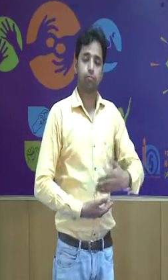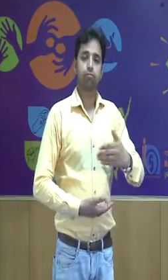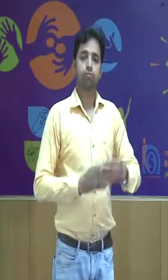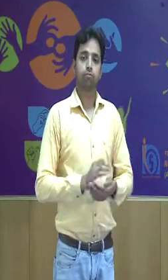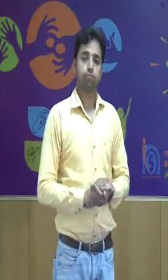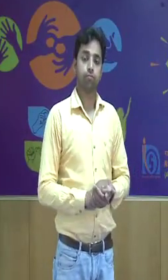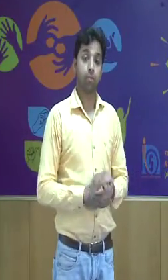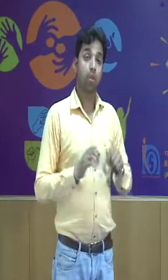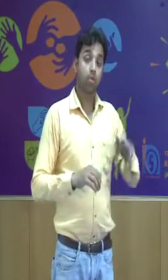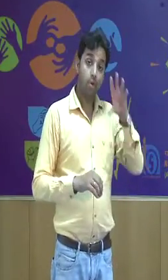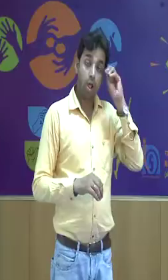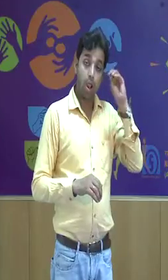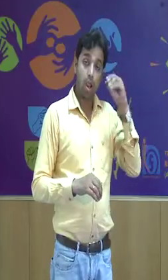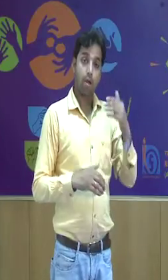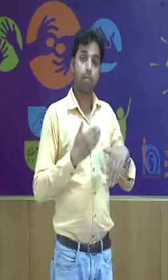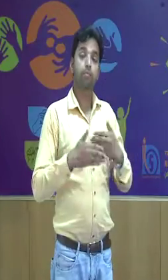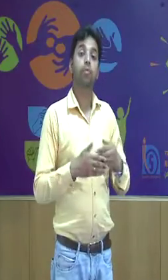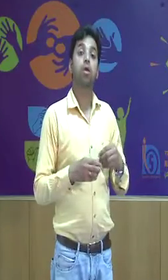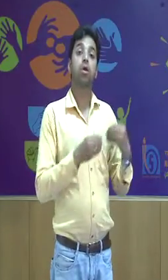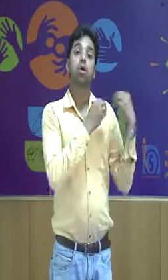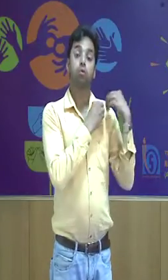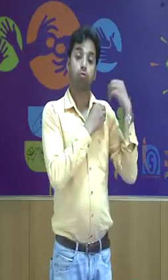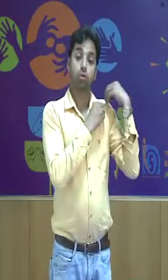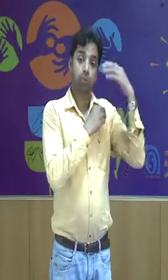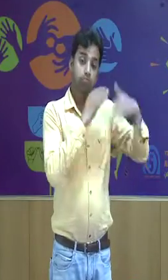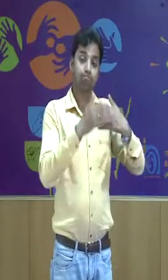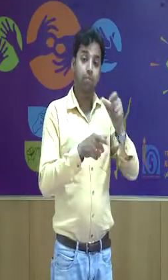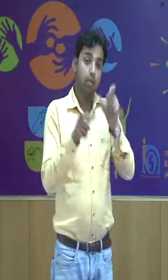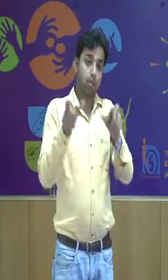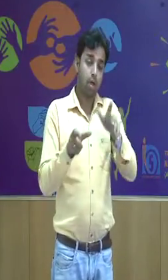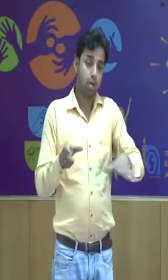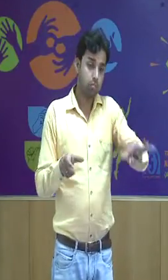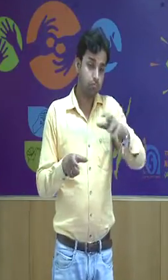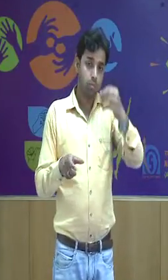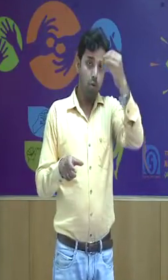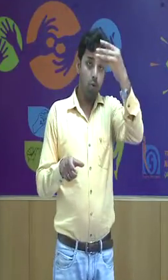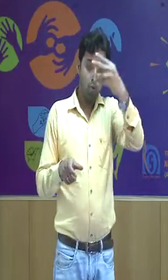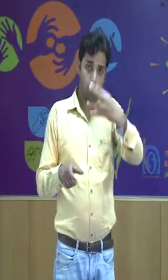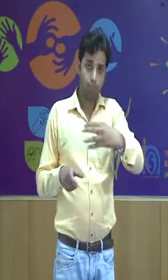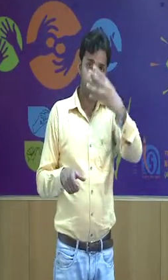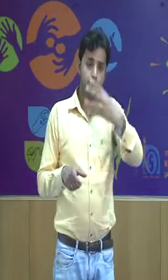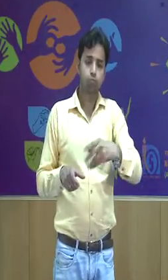We learnt about the duties of a person during these 4 stages of his life.